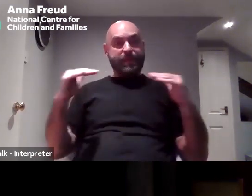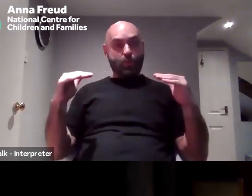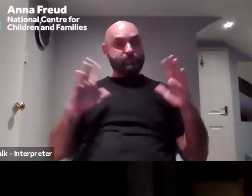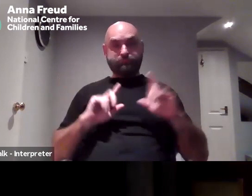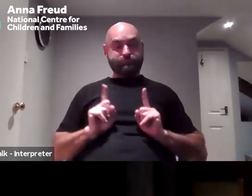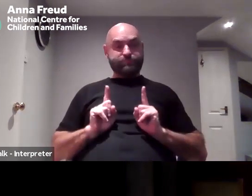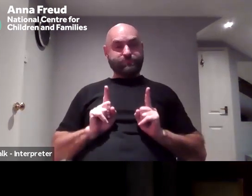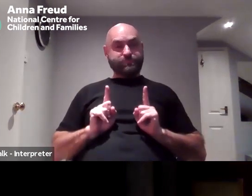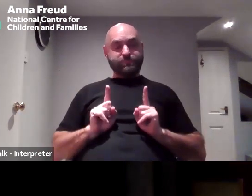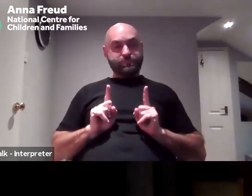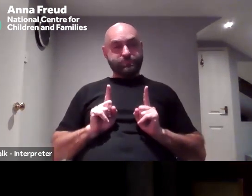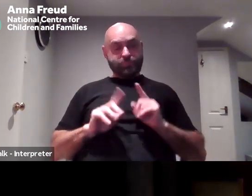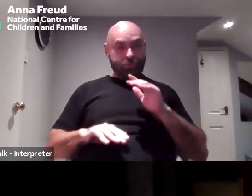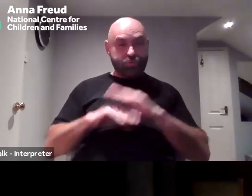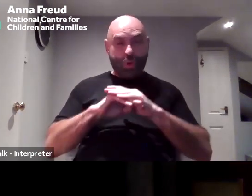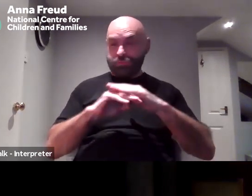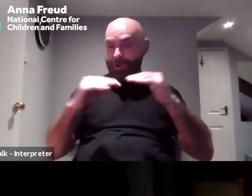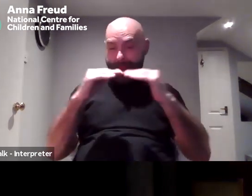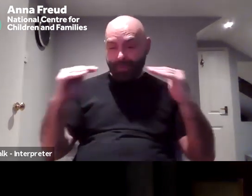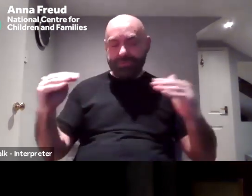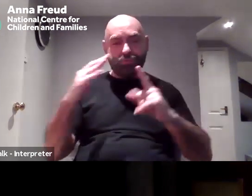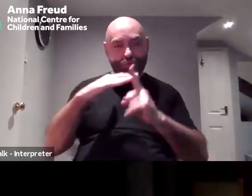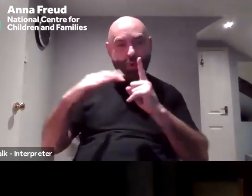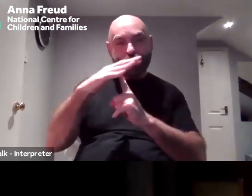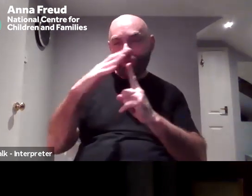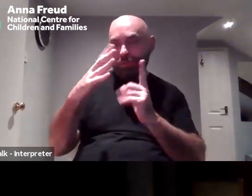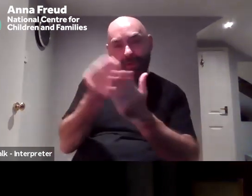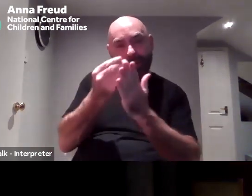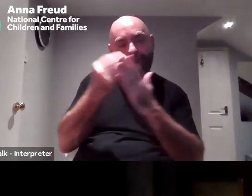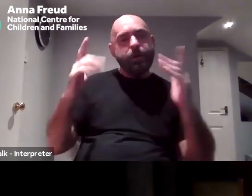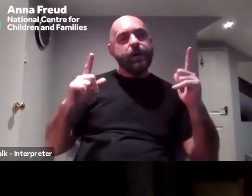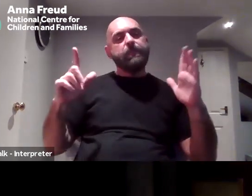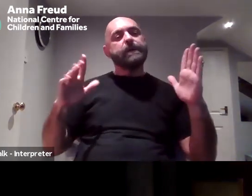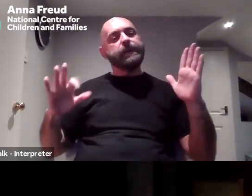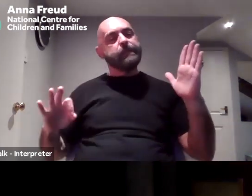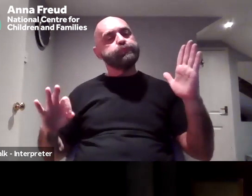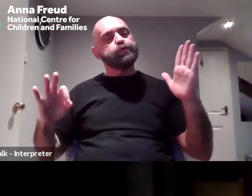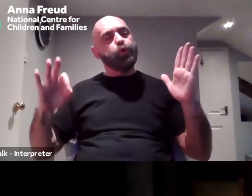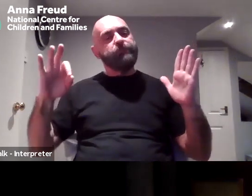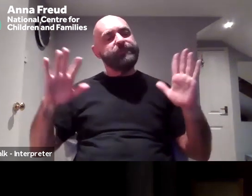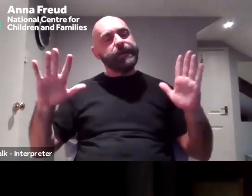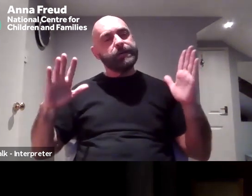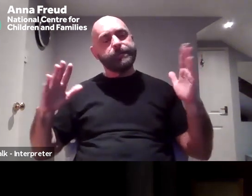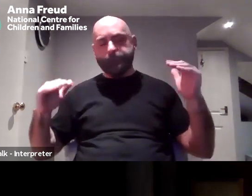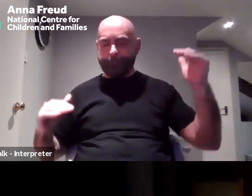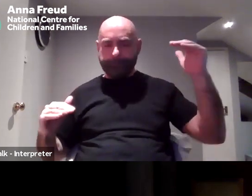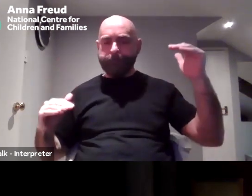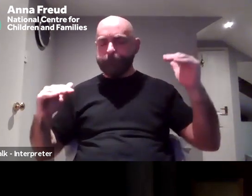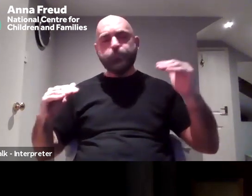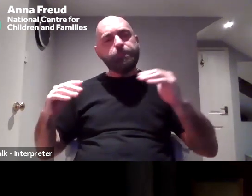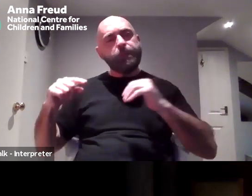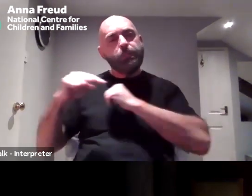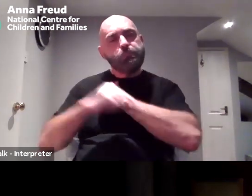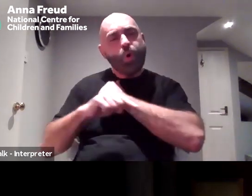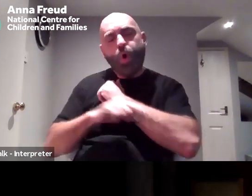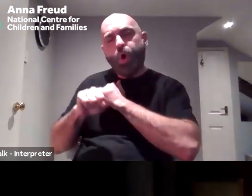even total equity of social and economic conditions, but improving equity so that the poorer kids have a